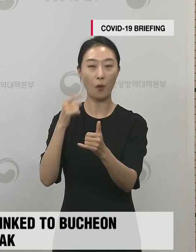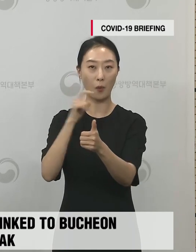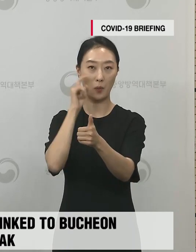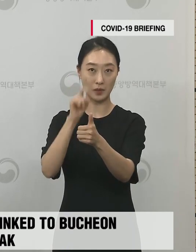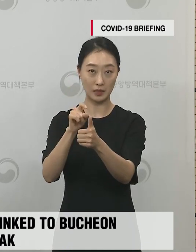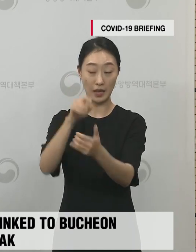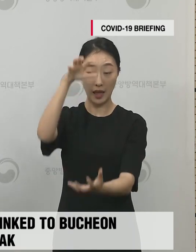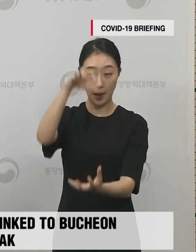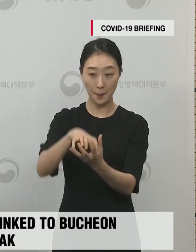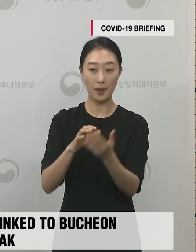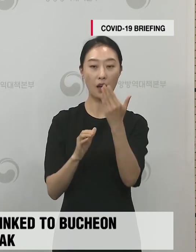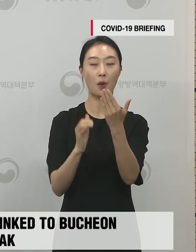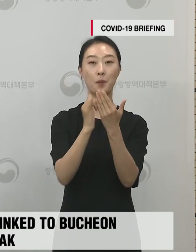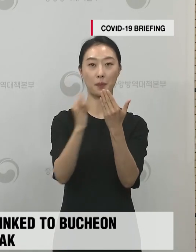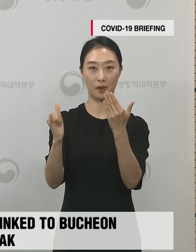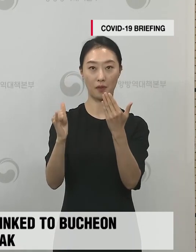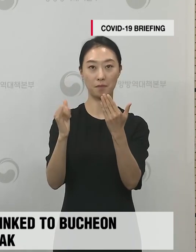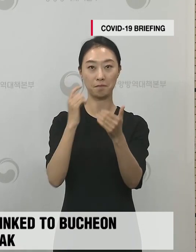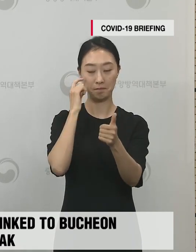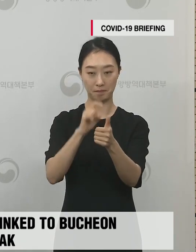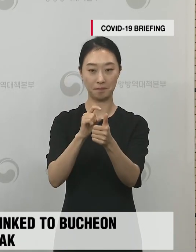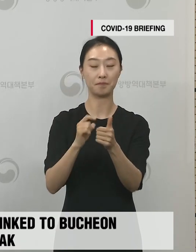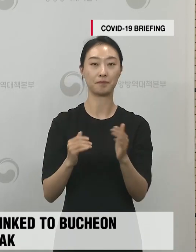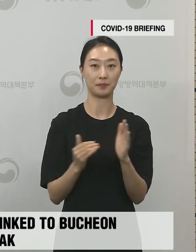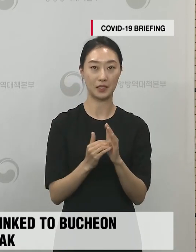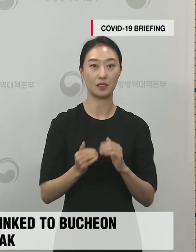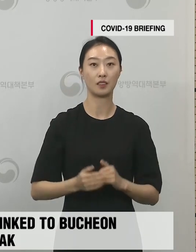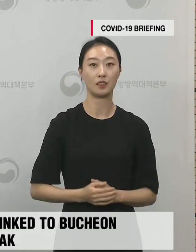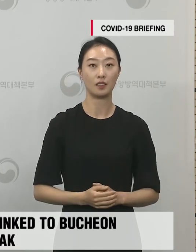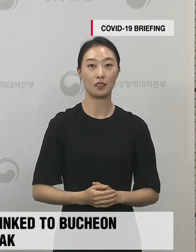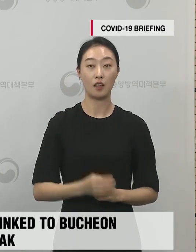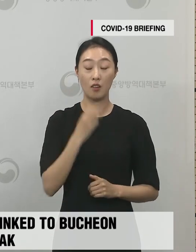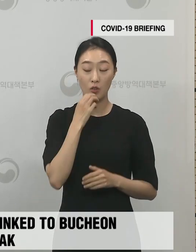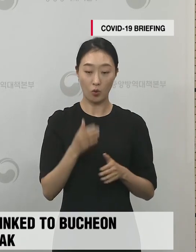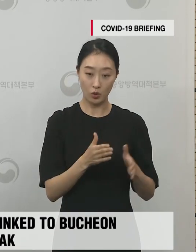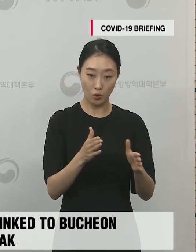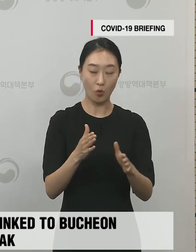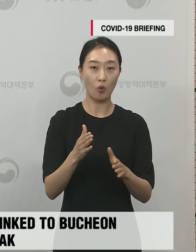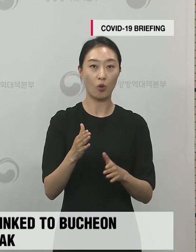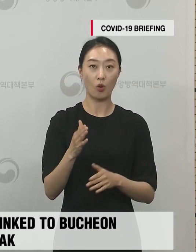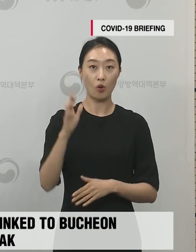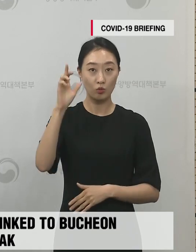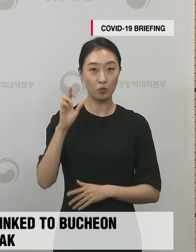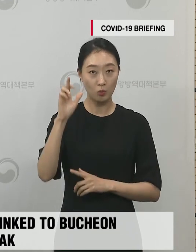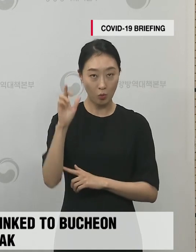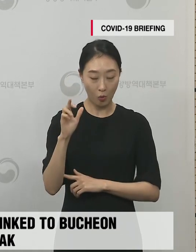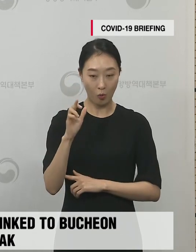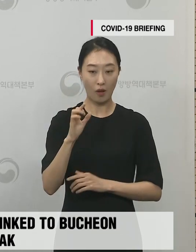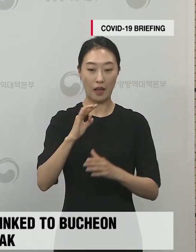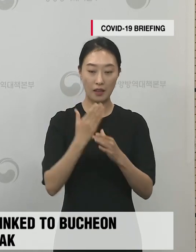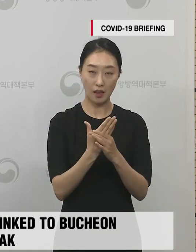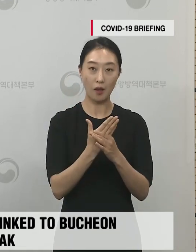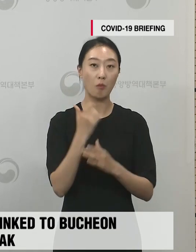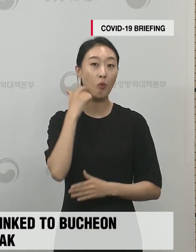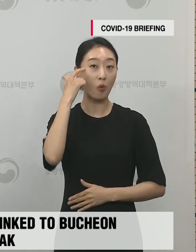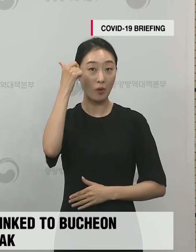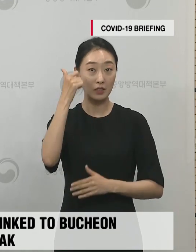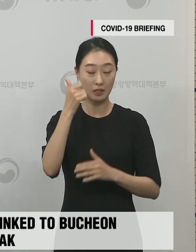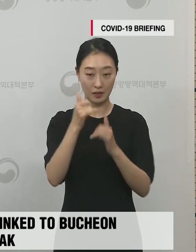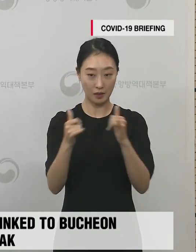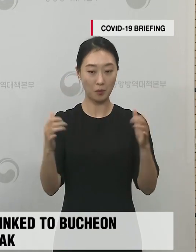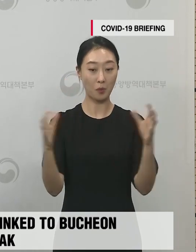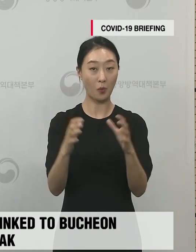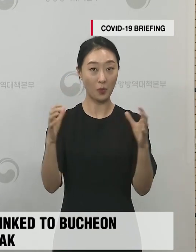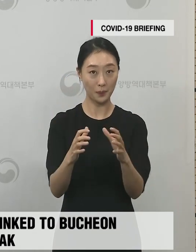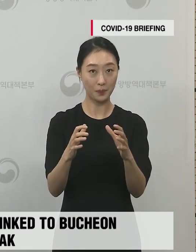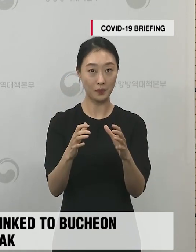was the family member of one of the members of the church, with a total now increasing to 9. And regarding a